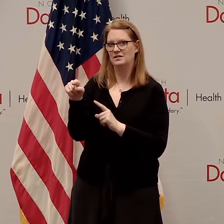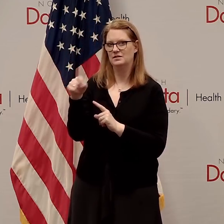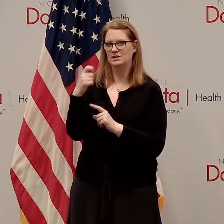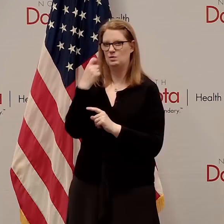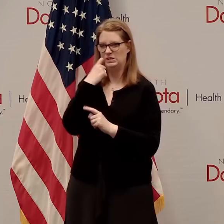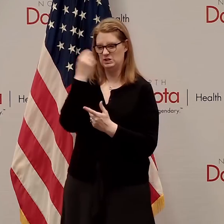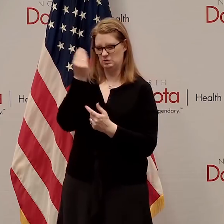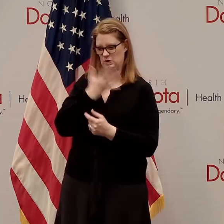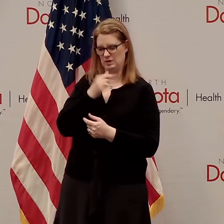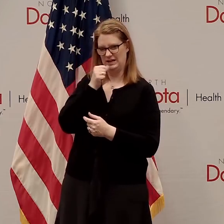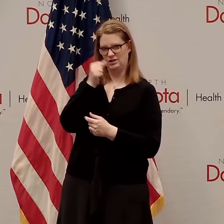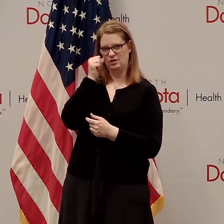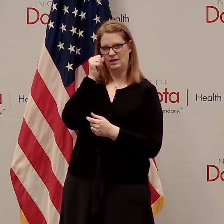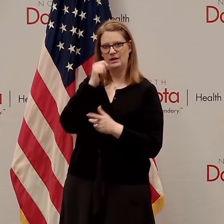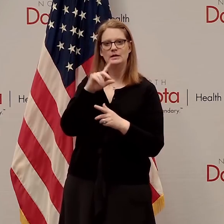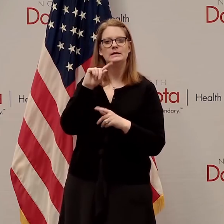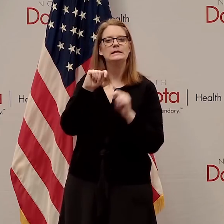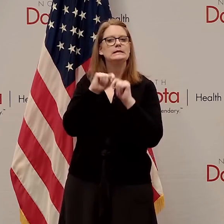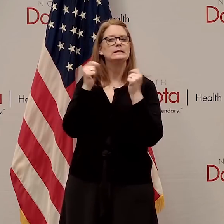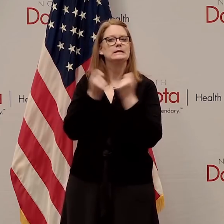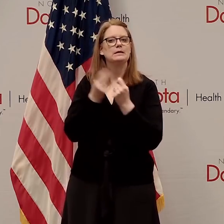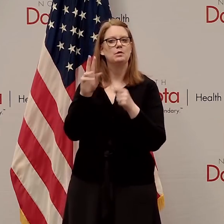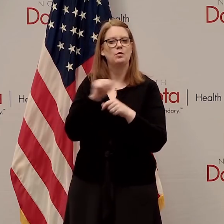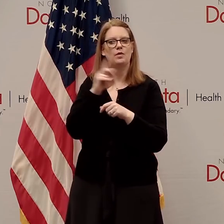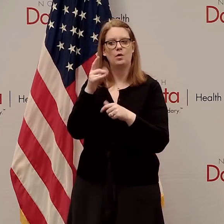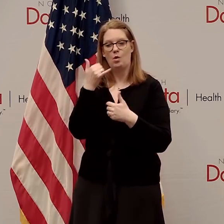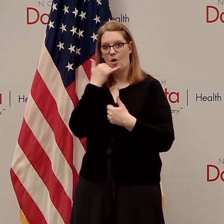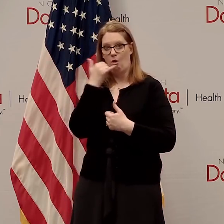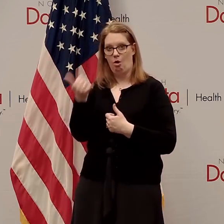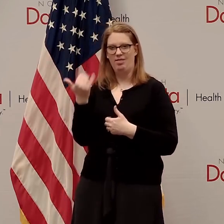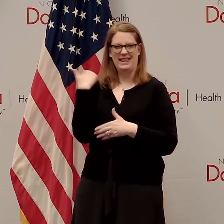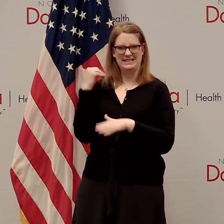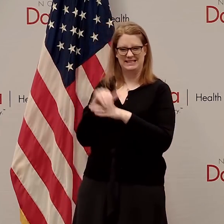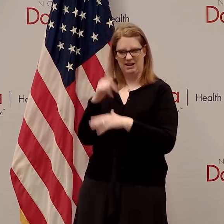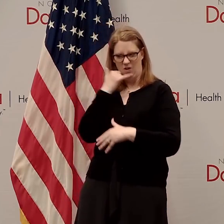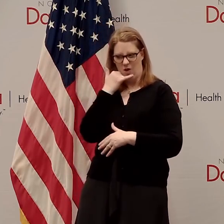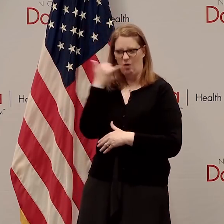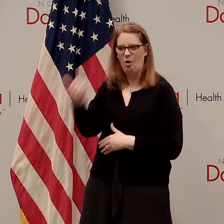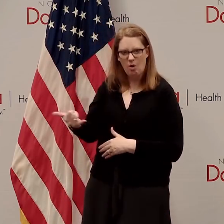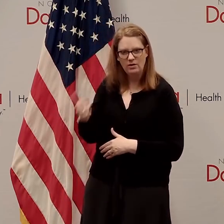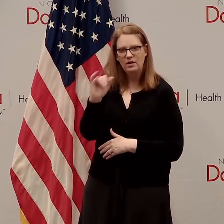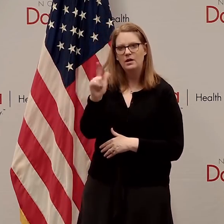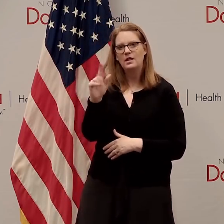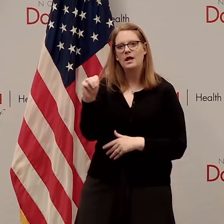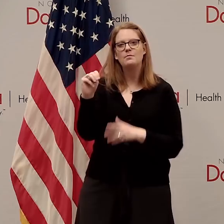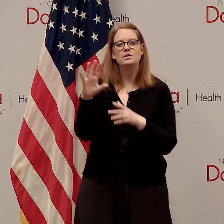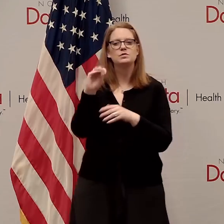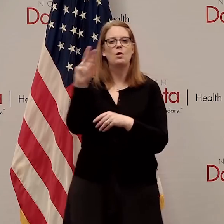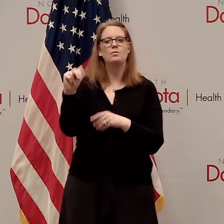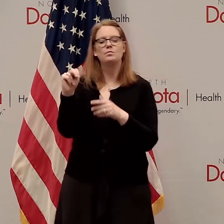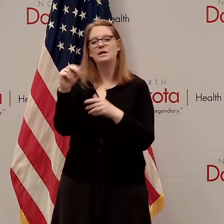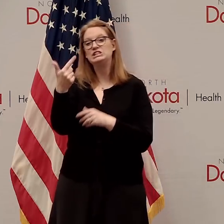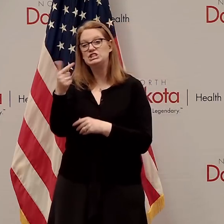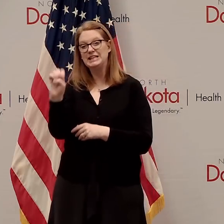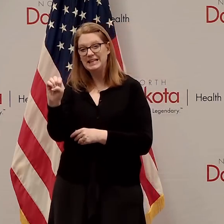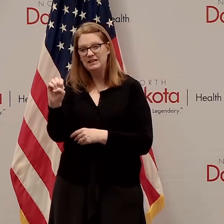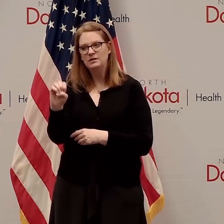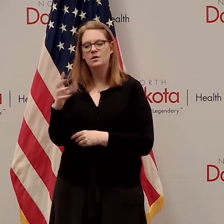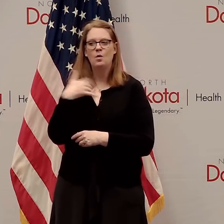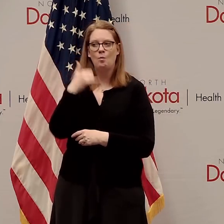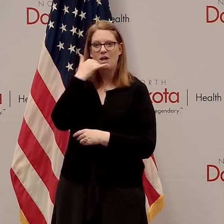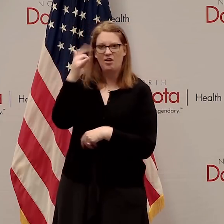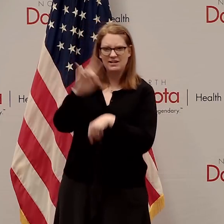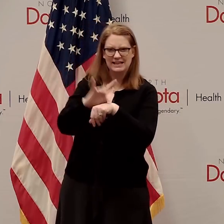yesterday. Team in North Dakota was on phone with them last night. LM is owned by General Electric. We had calls with General Electric this morning at